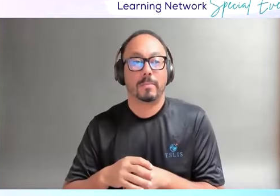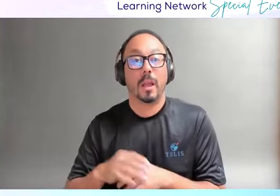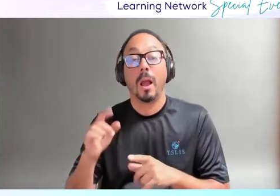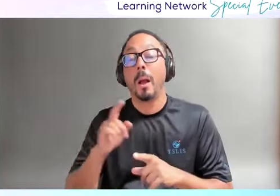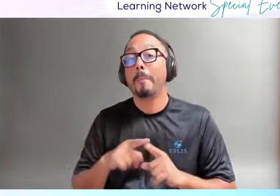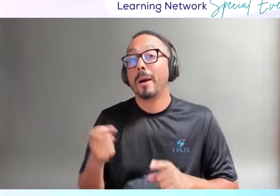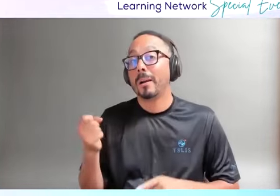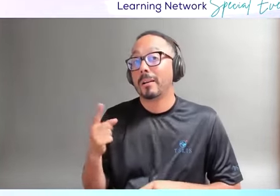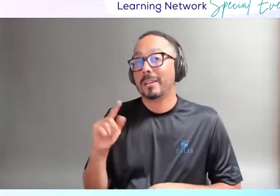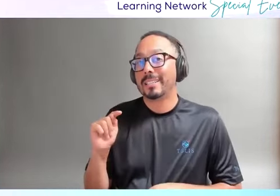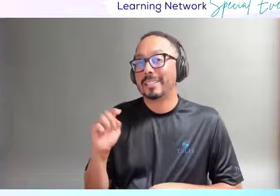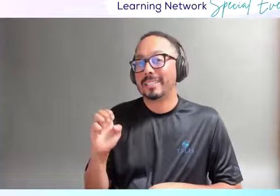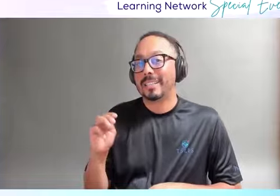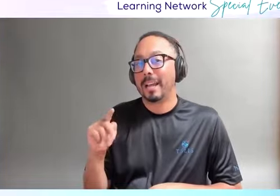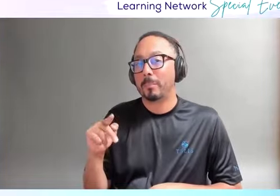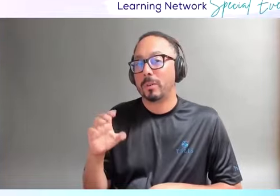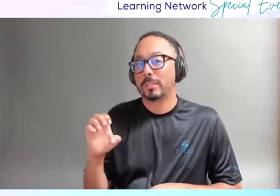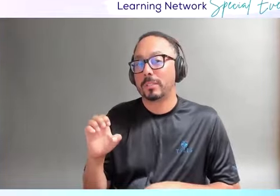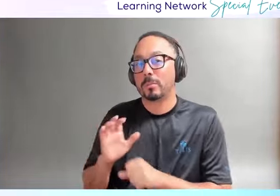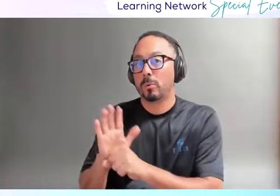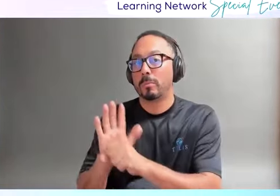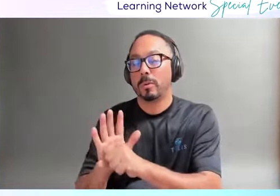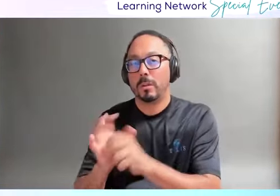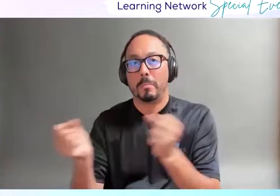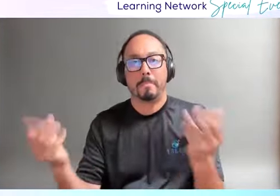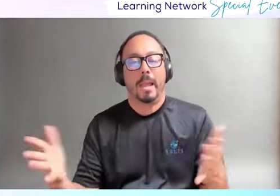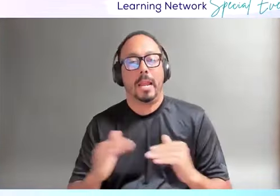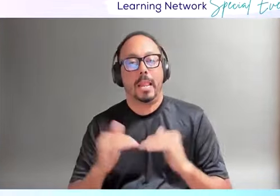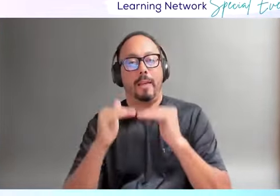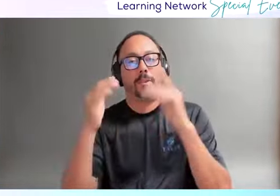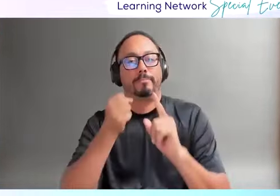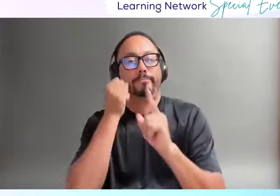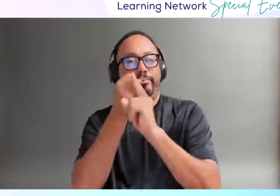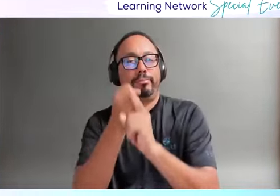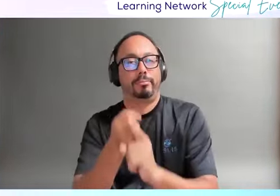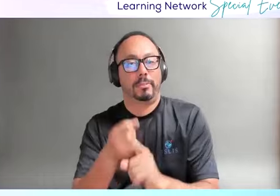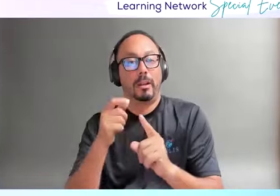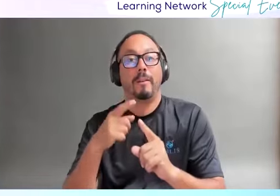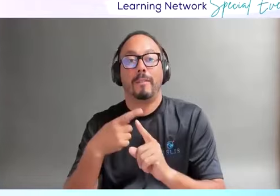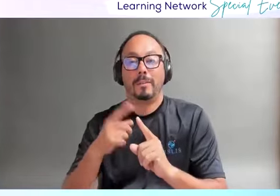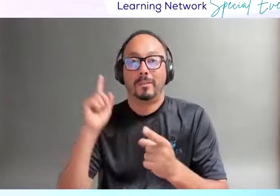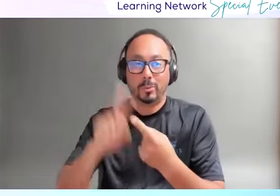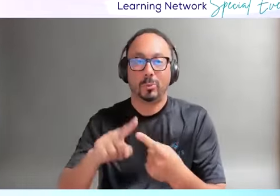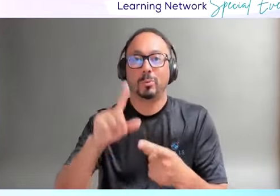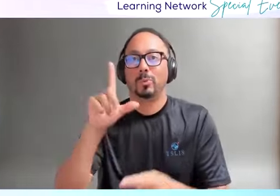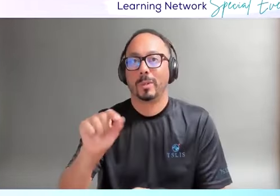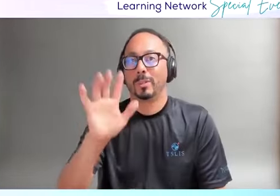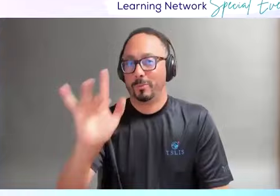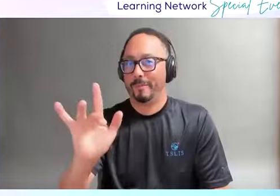levels, from our vantage point in 2025, all I can say to you is that this issue isn't